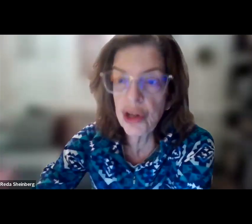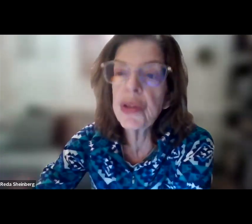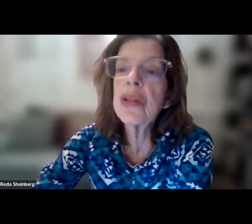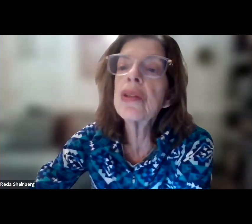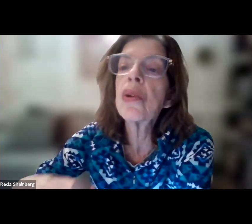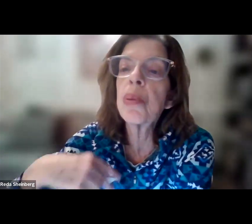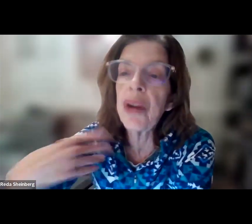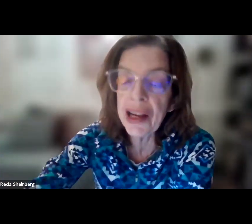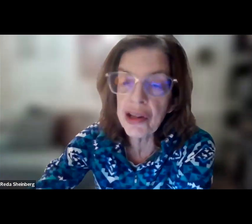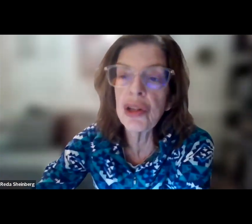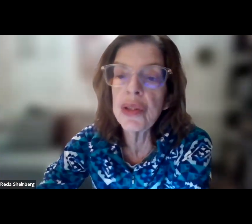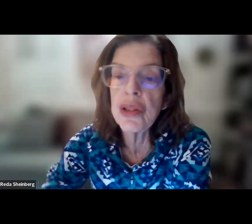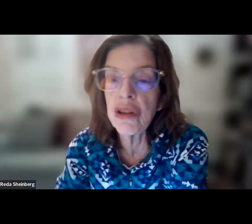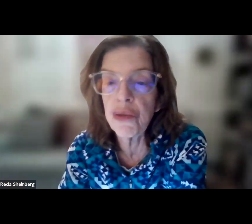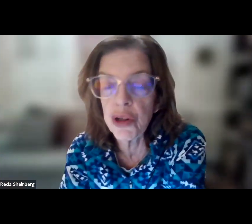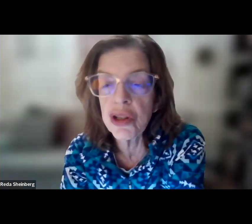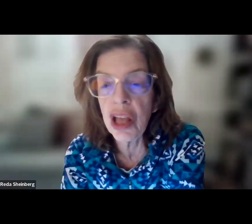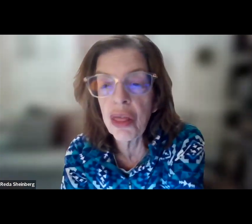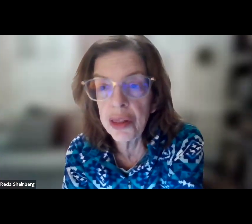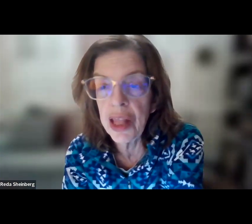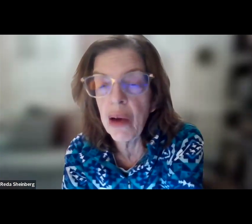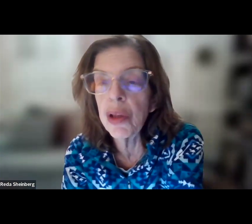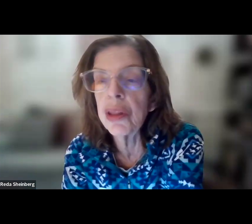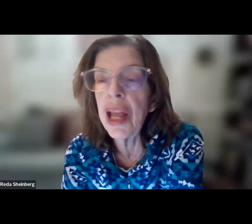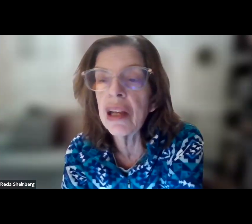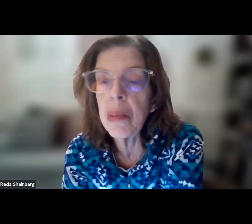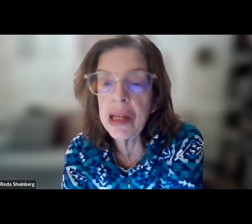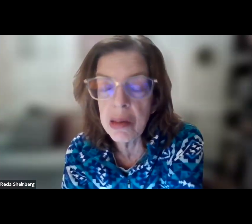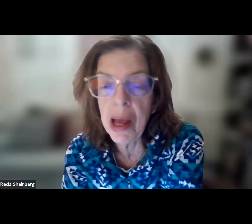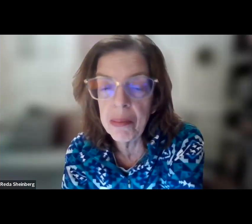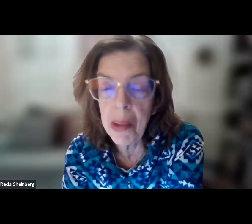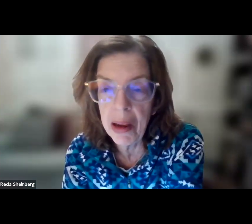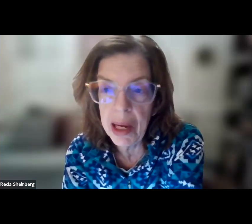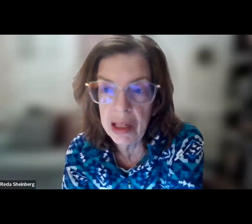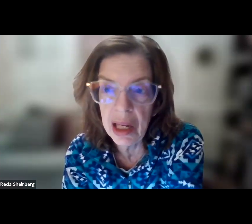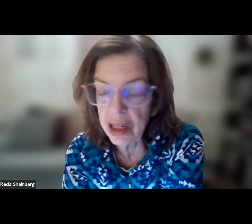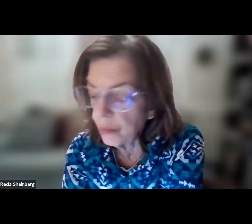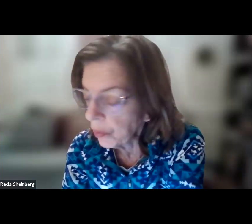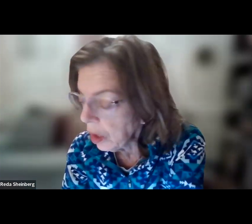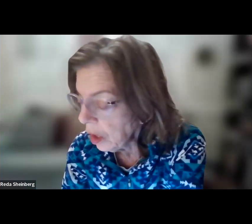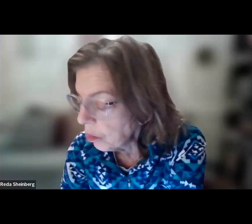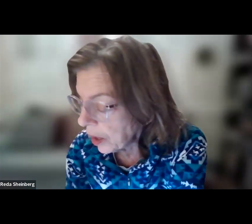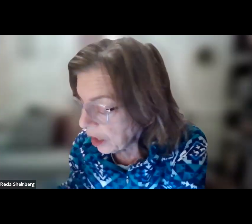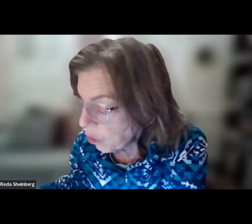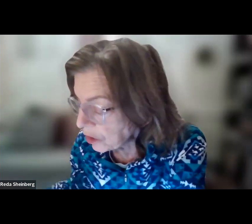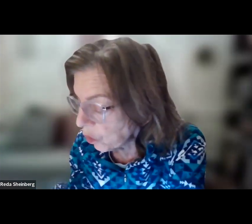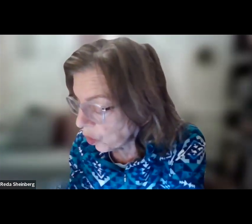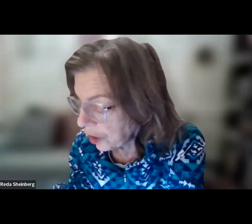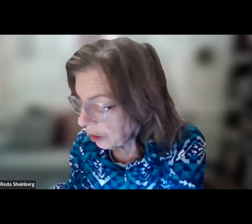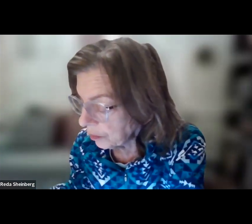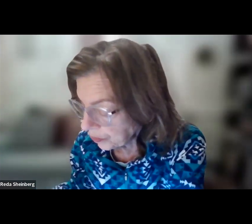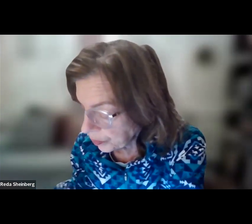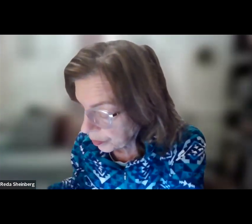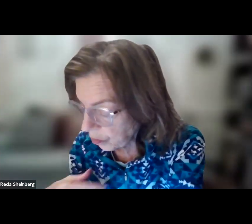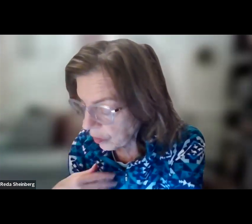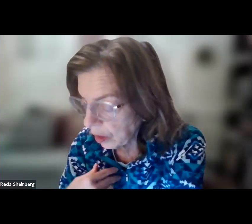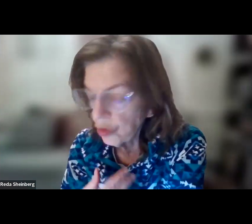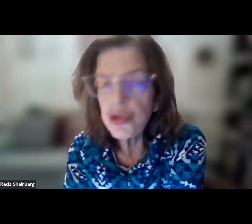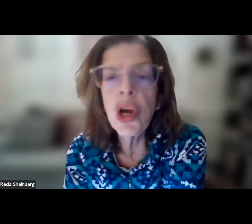traditional services or provider services at first, because I thought that they can maintain it. But it wasn't